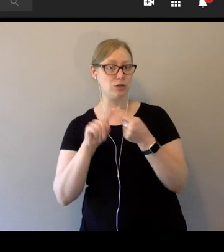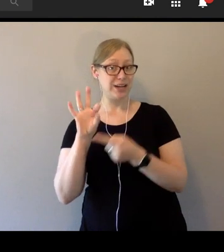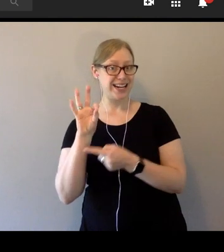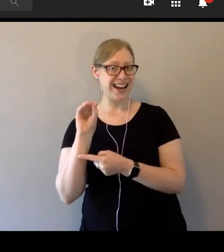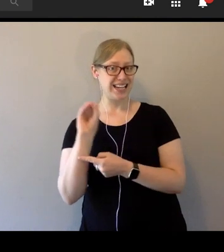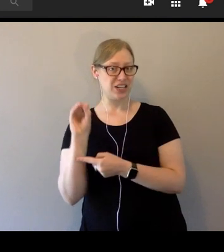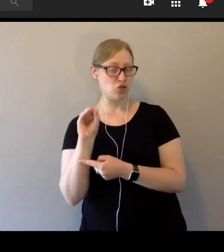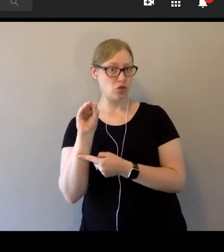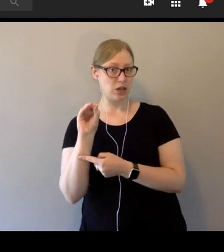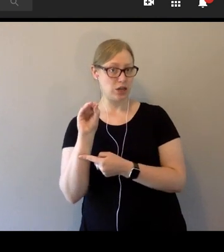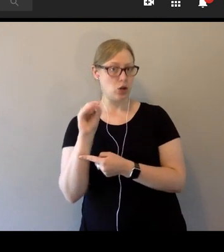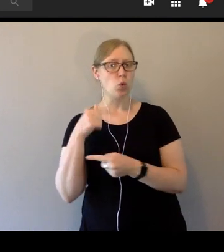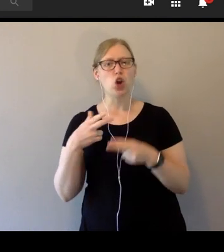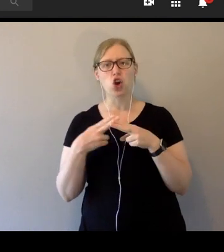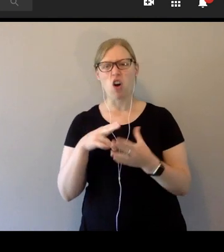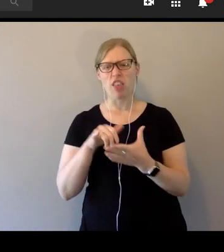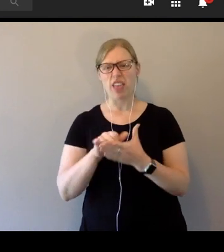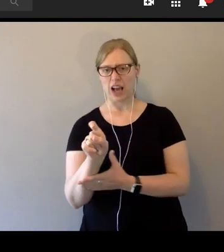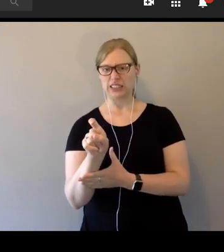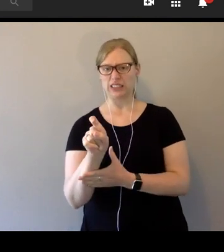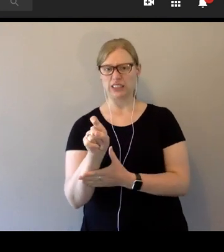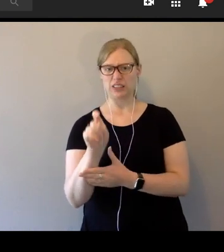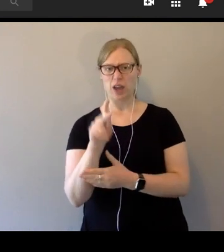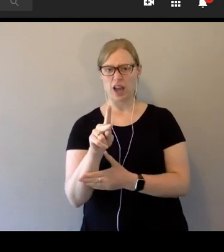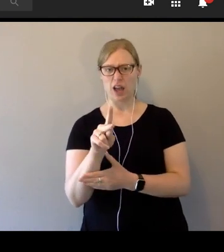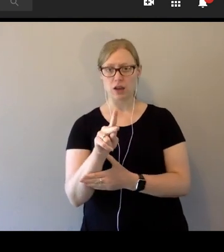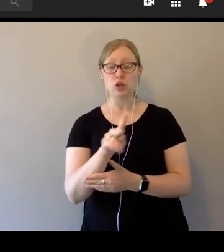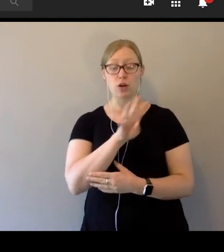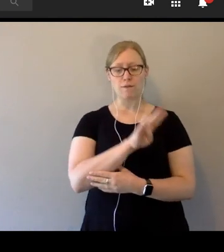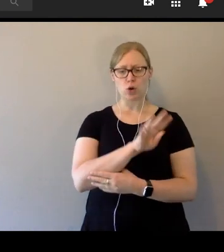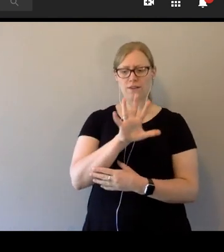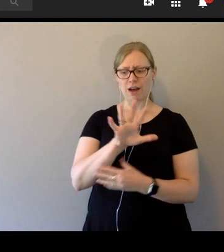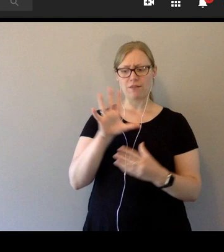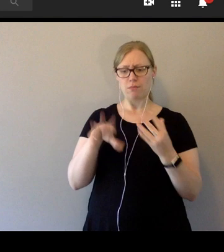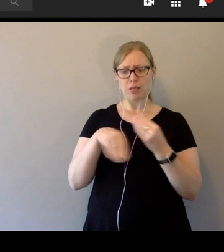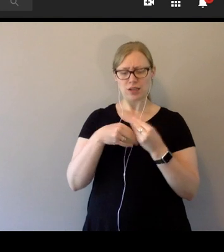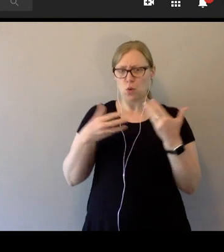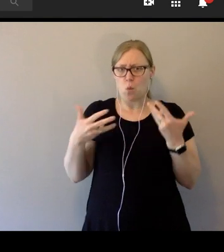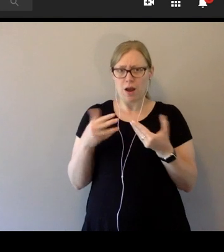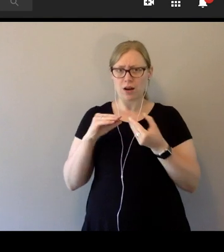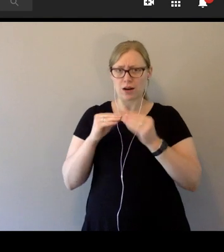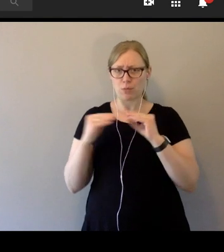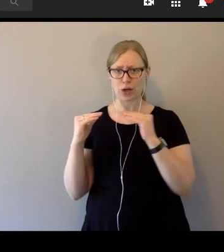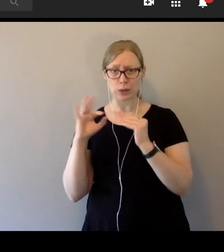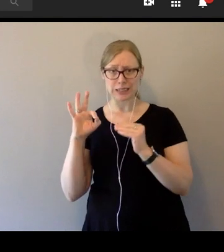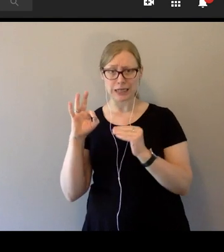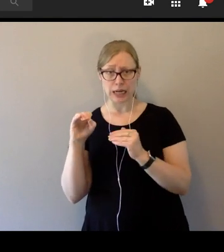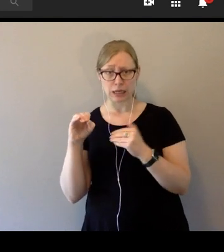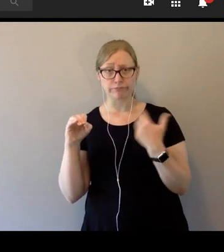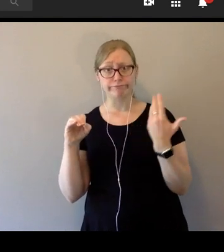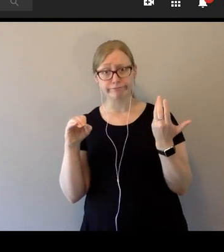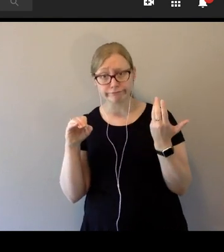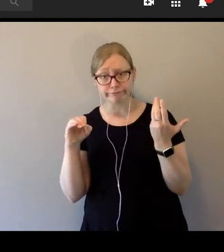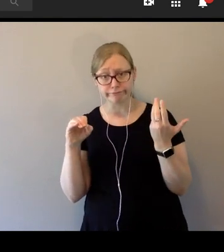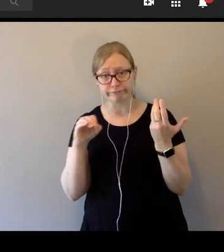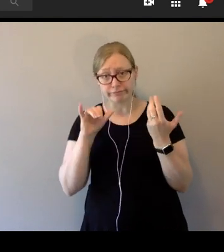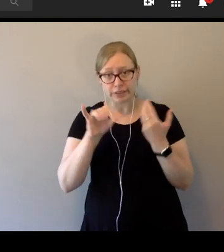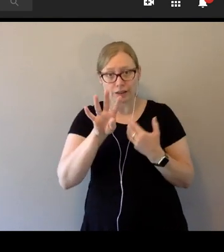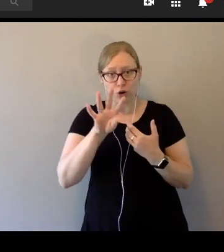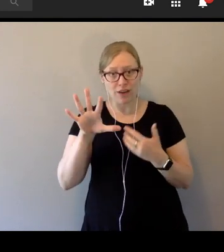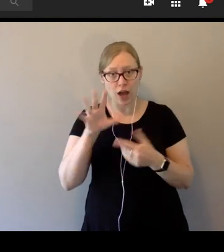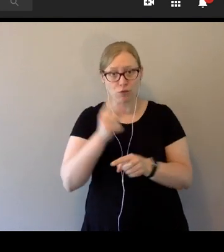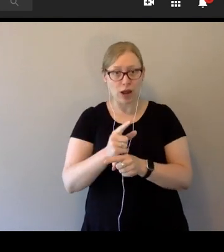the complement x, and 45 plus what number equals 90 degrees? Well, that is 45